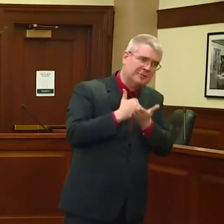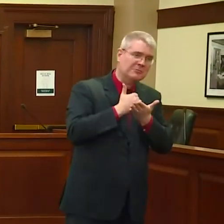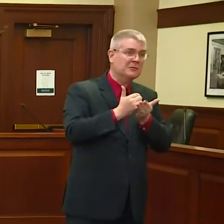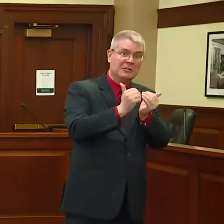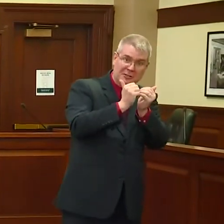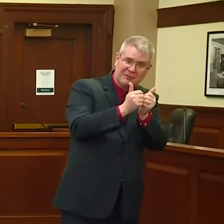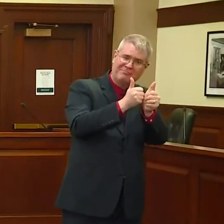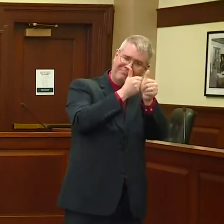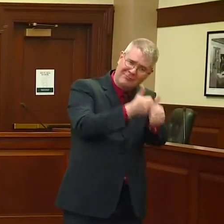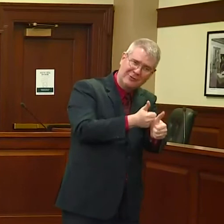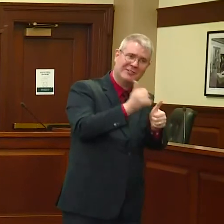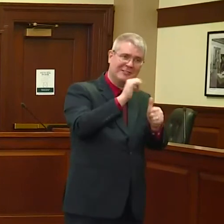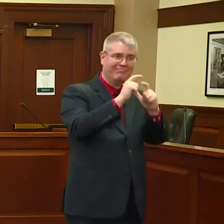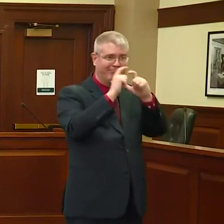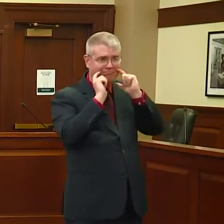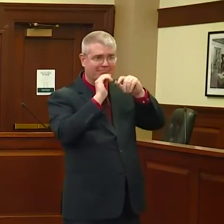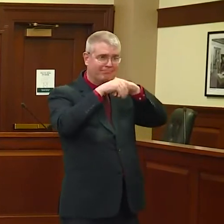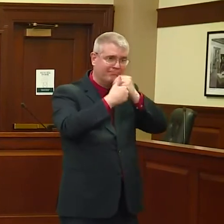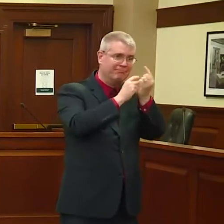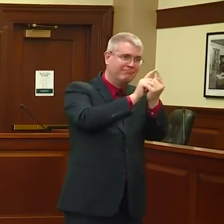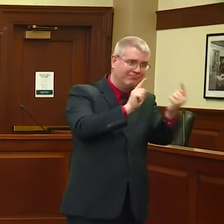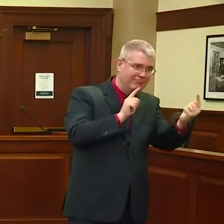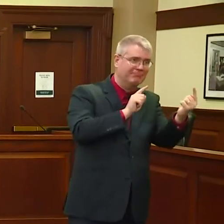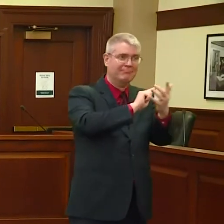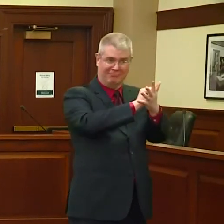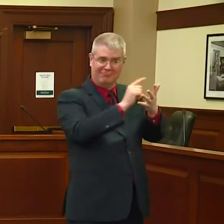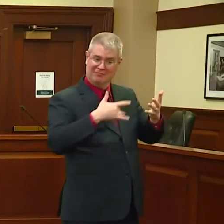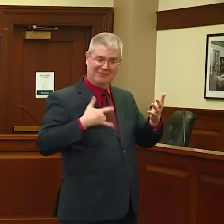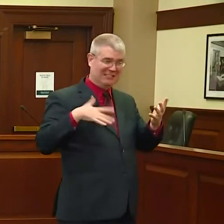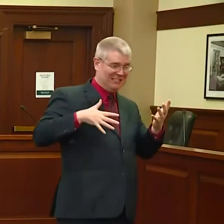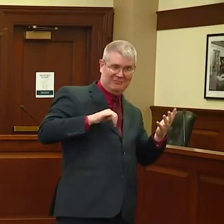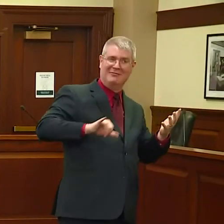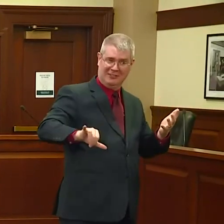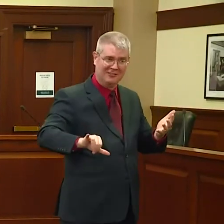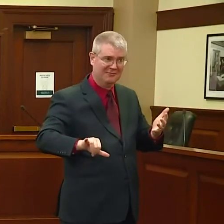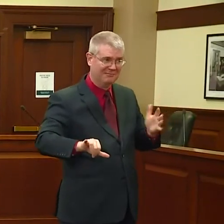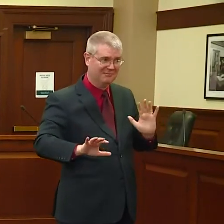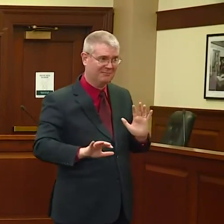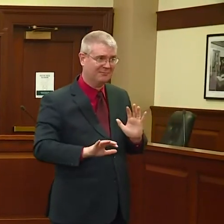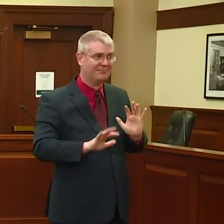Thank you. Thank you both. Okay, questions? Betsy.